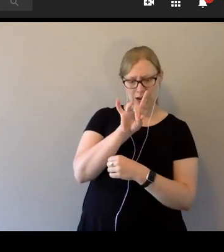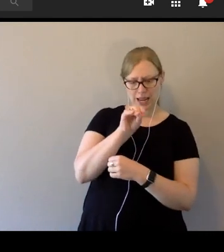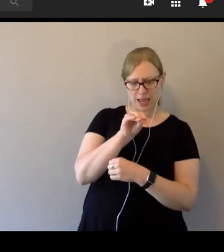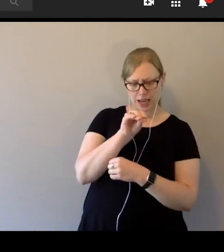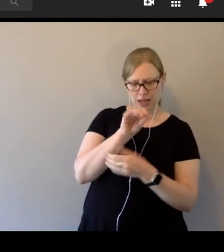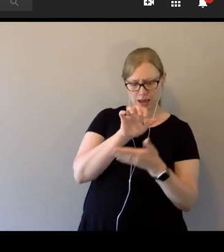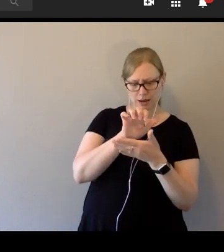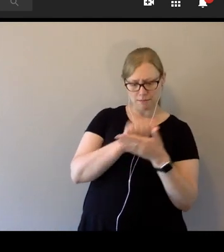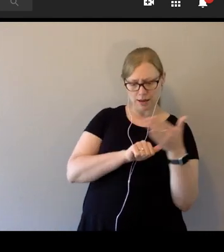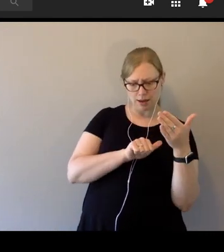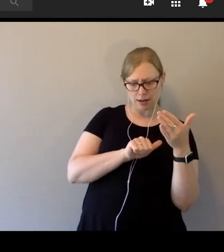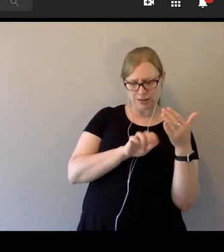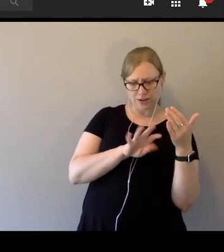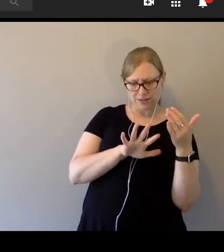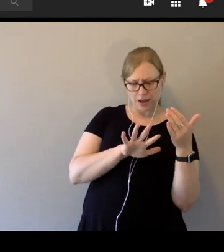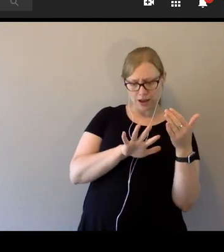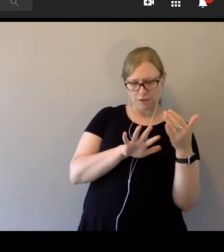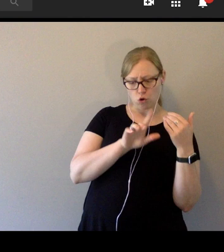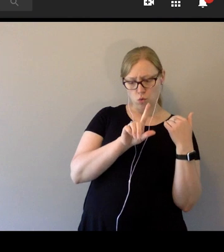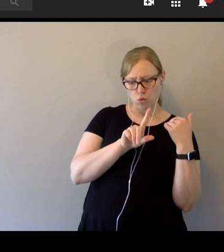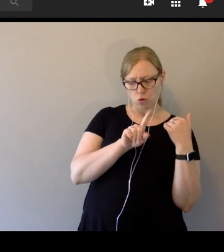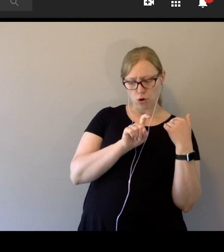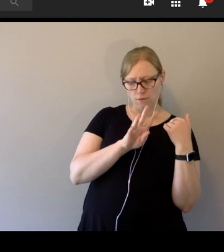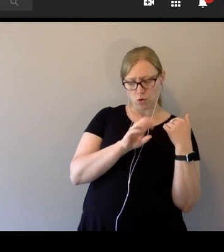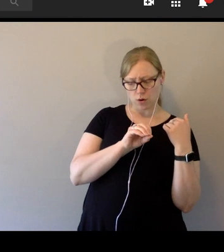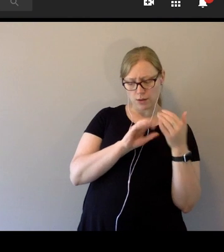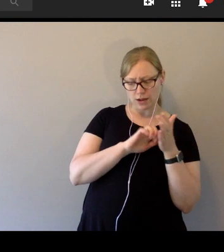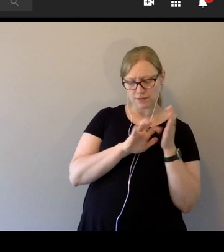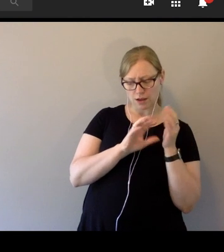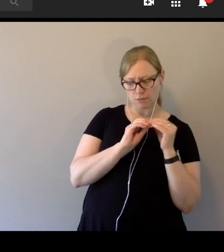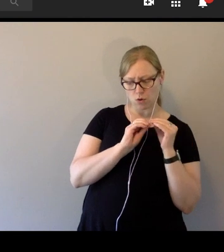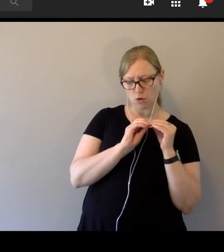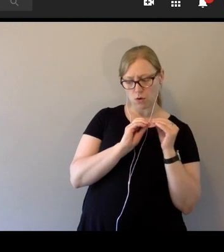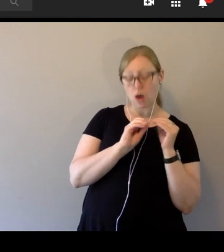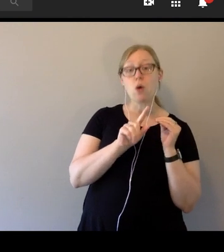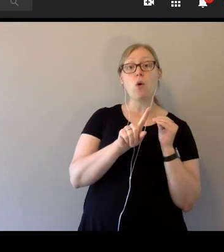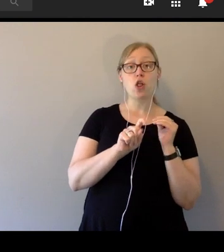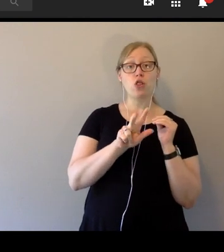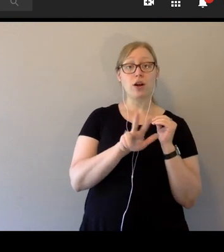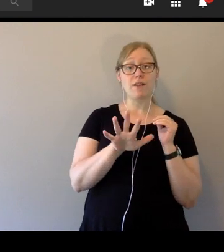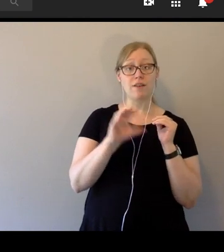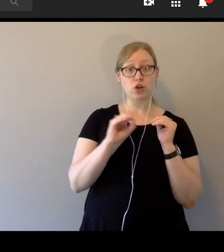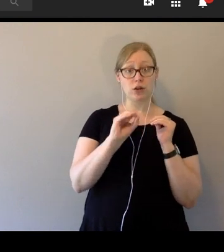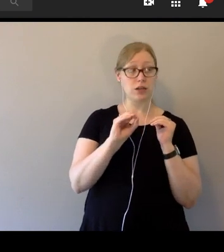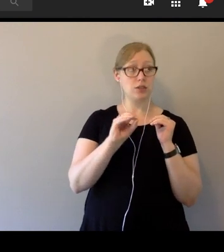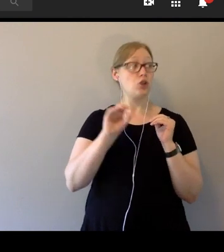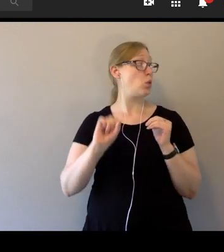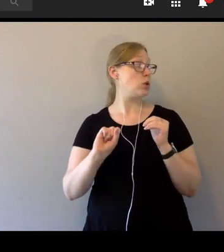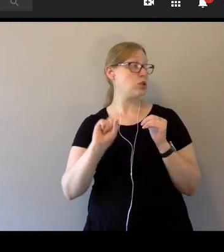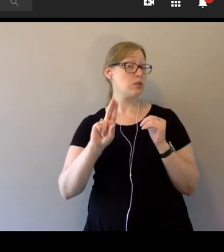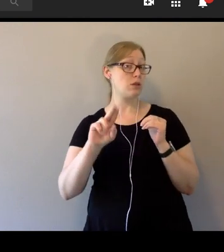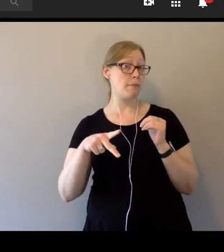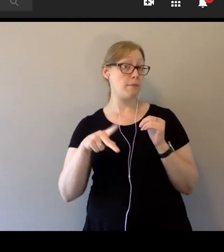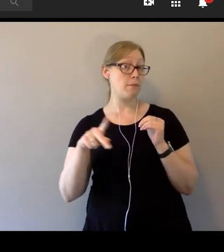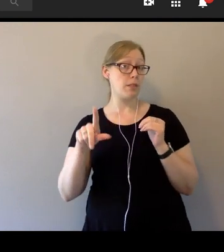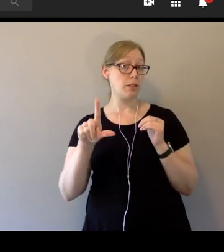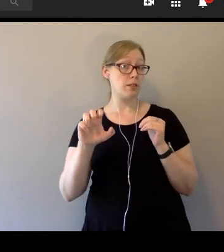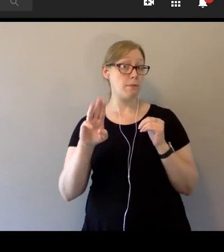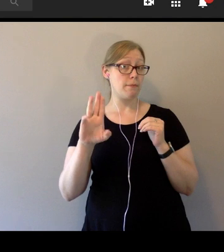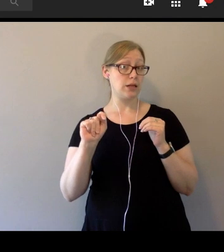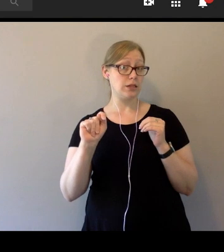5, which would be 135 degrees. So the supplement to 45 degree angle is 135